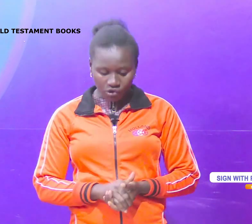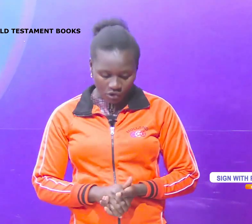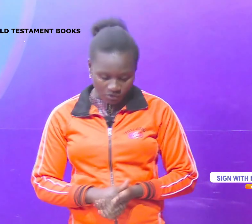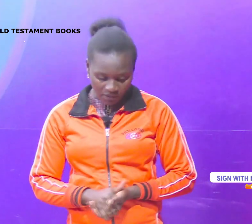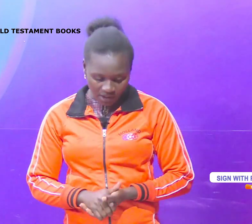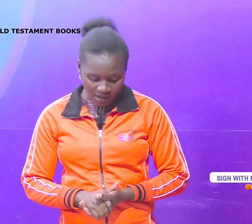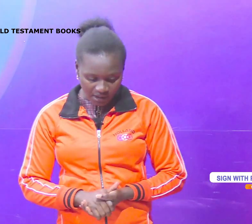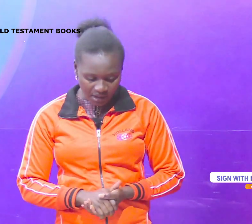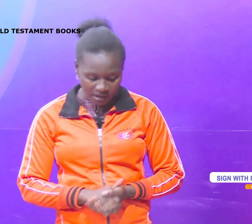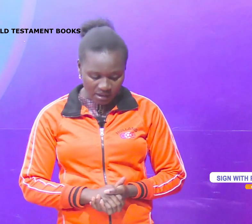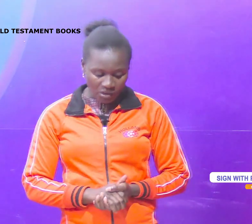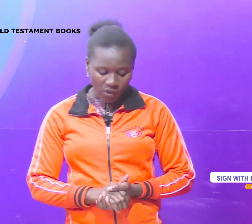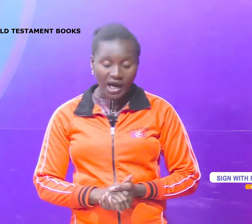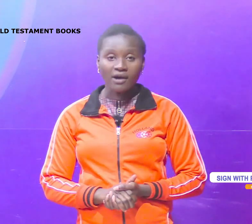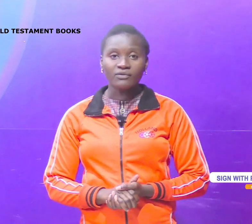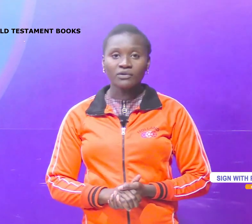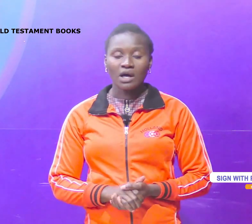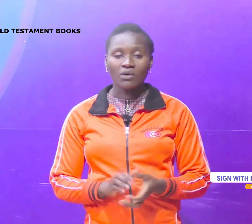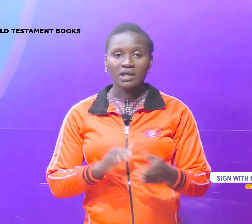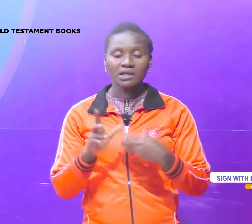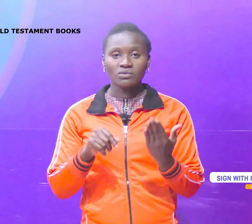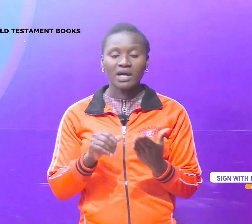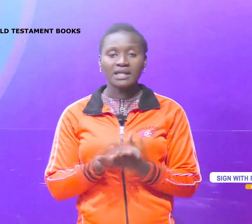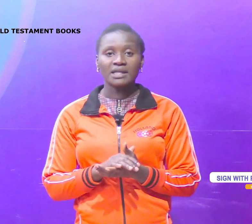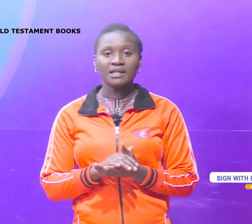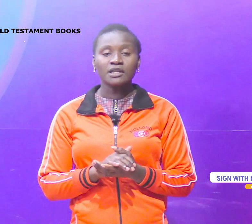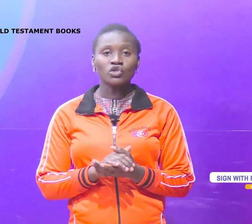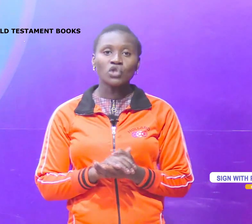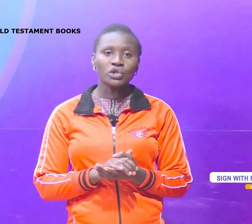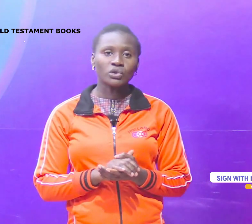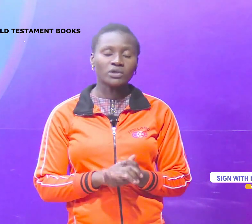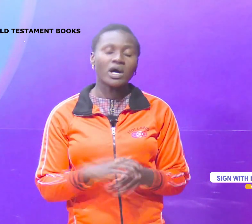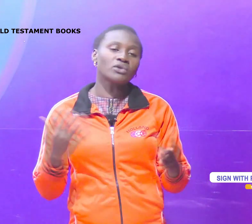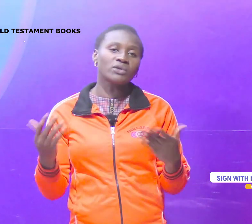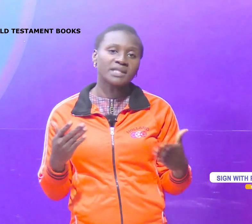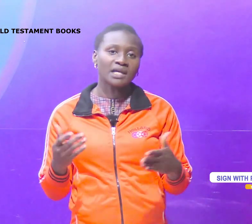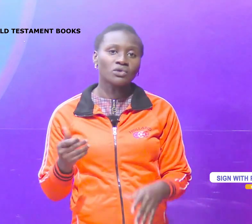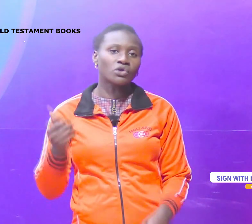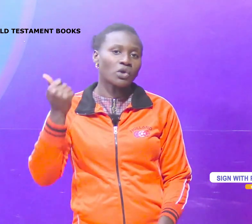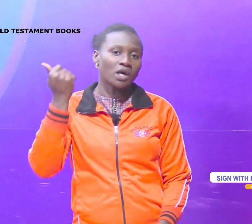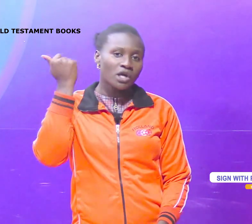Deuteronomy. And then we have our next word is Joshua. So how do we sign Joshua?